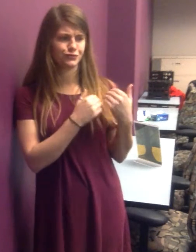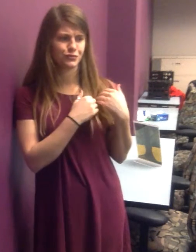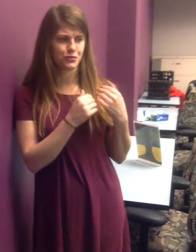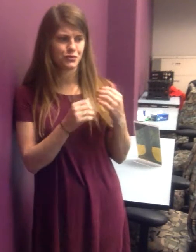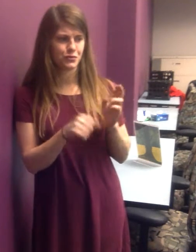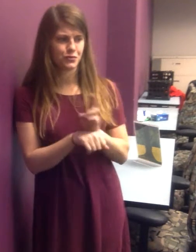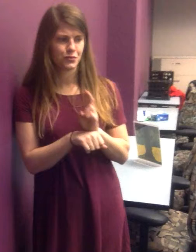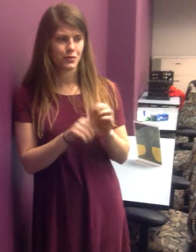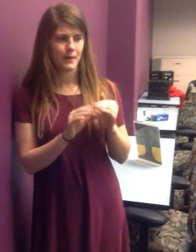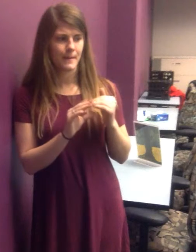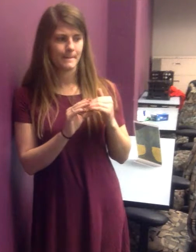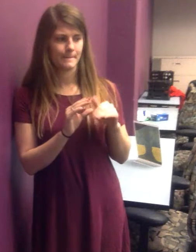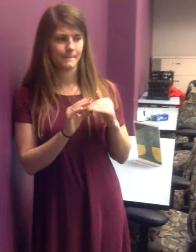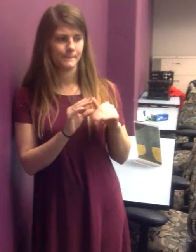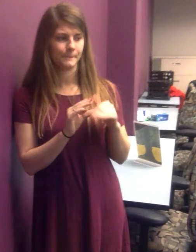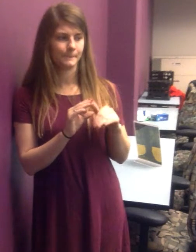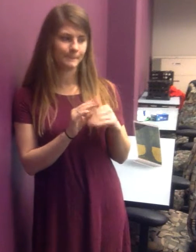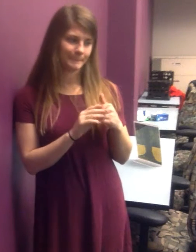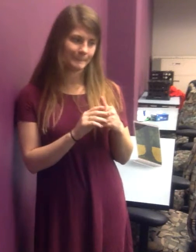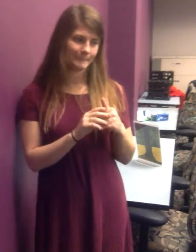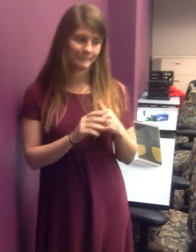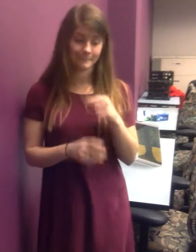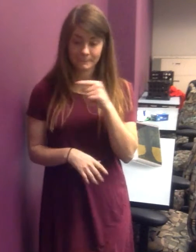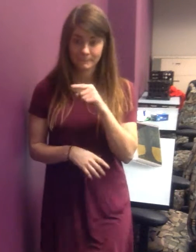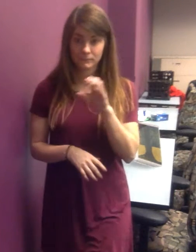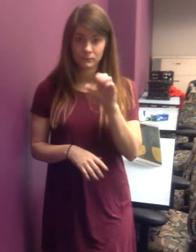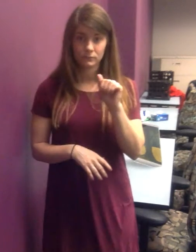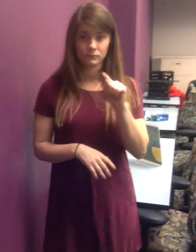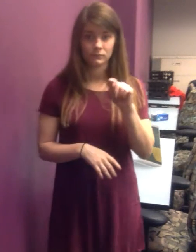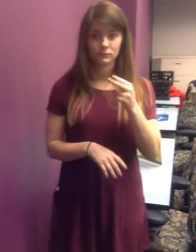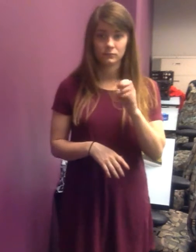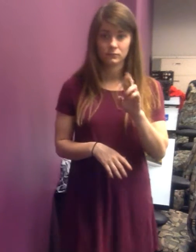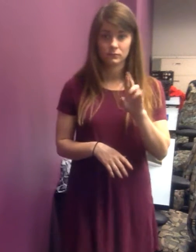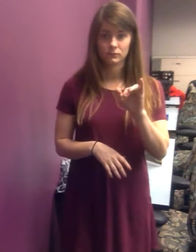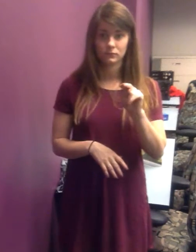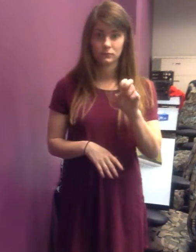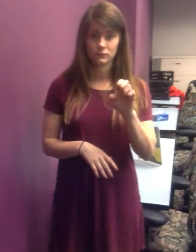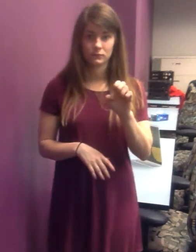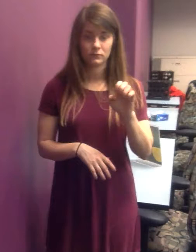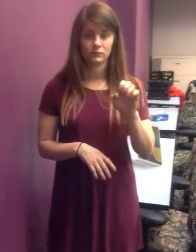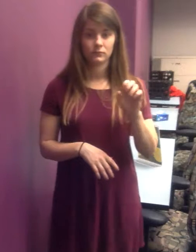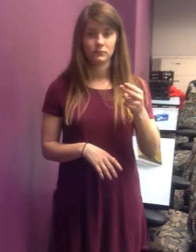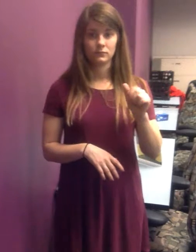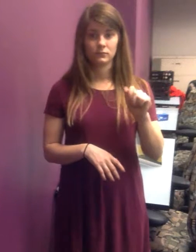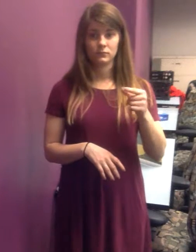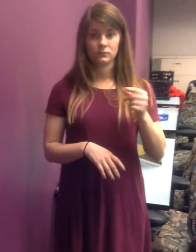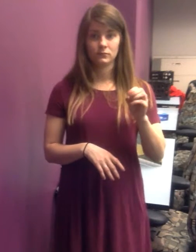irresponsible. Catherine Hayhoe personally felt the effects of ClimateGate, a climate scientist at Texas Tech in the Panhandle. She is the